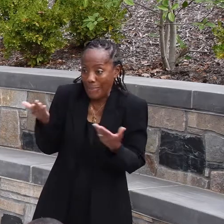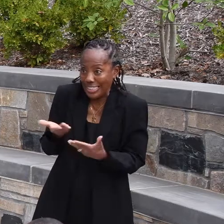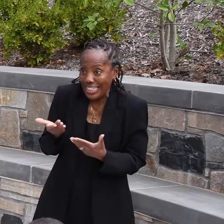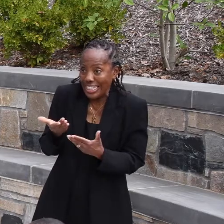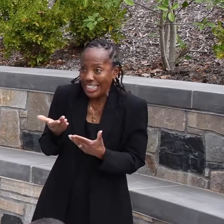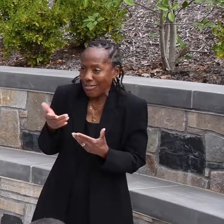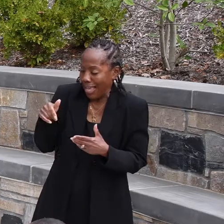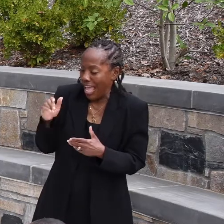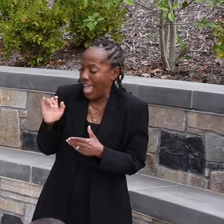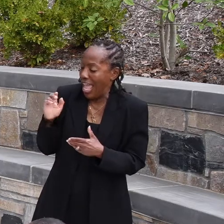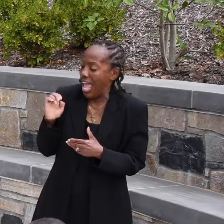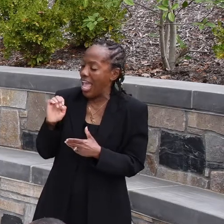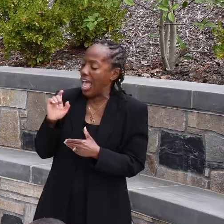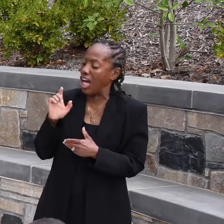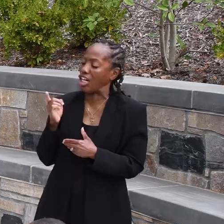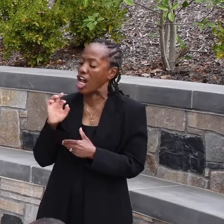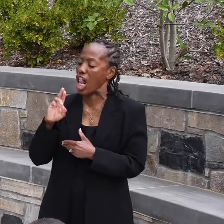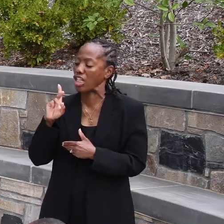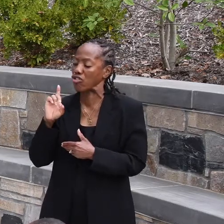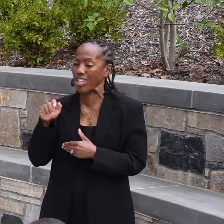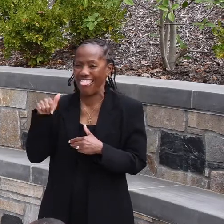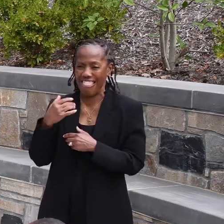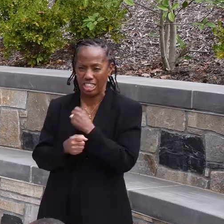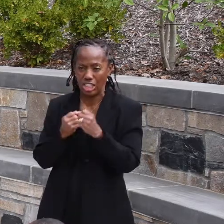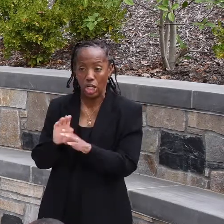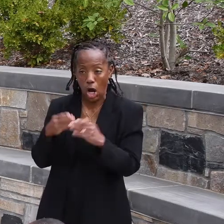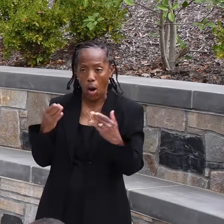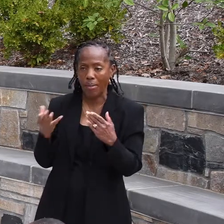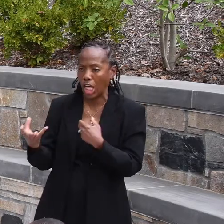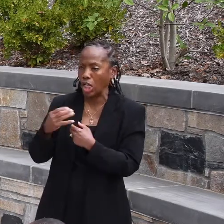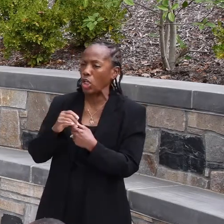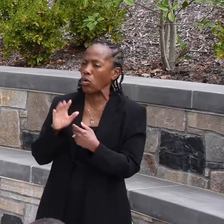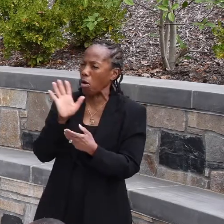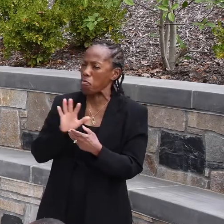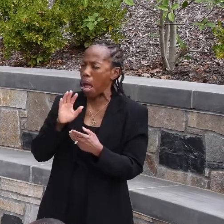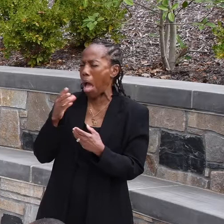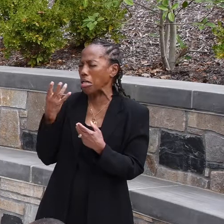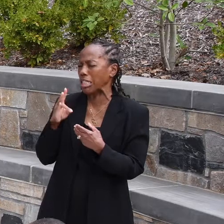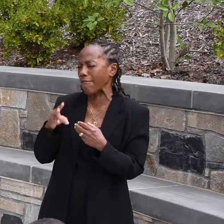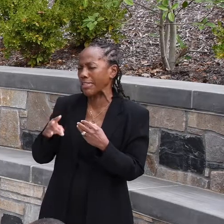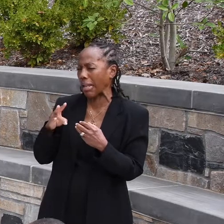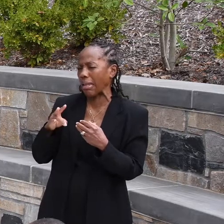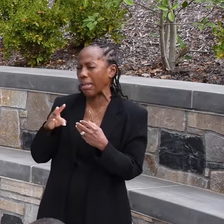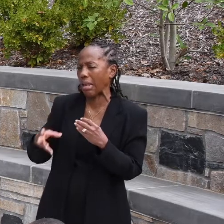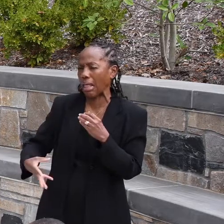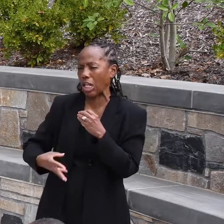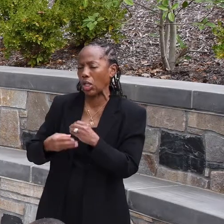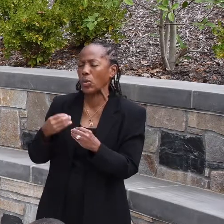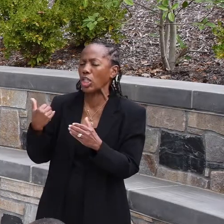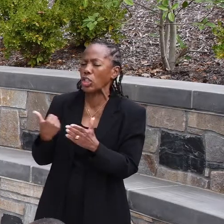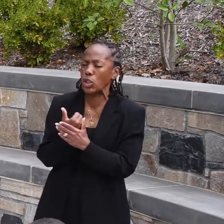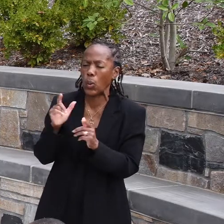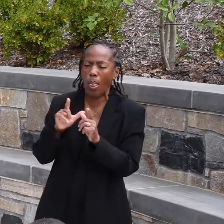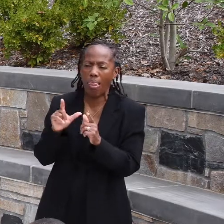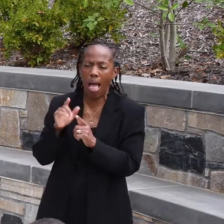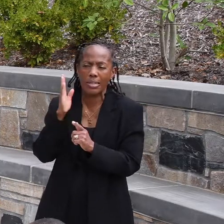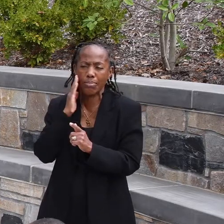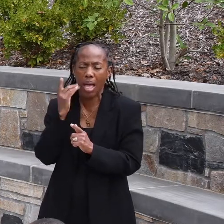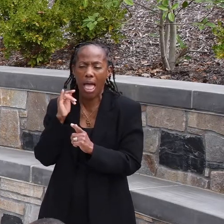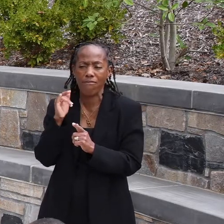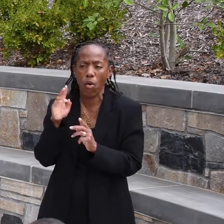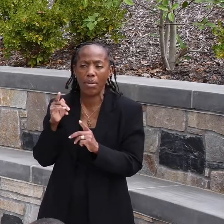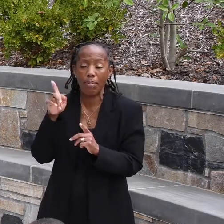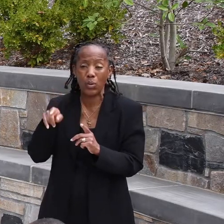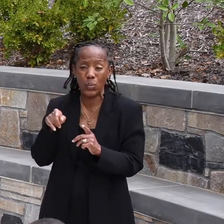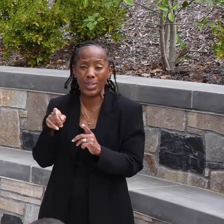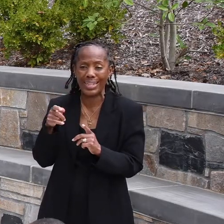this year, will include approximately 17 newly licensed beds for people in need of medically